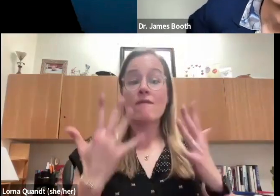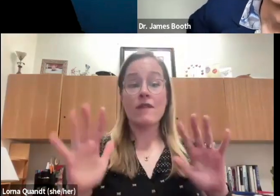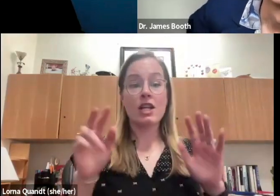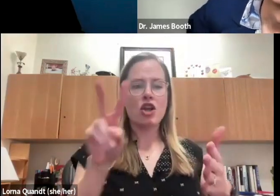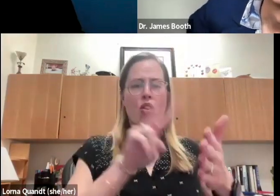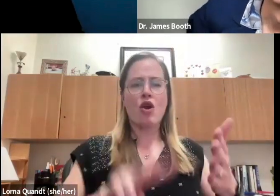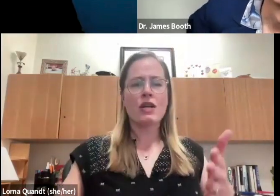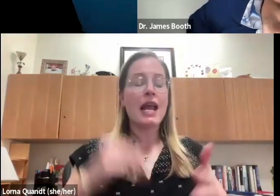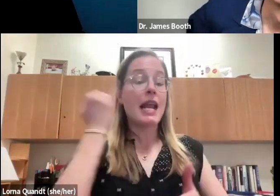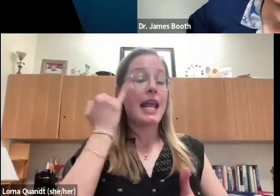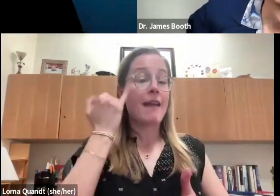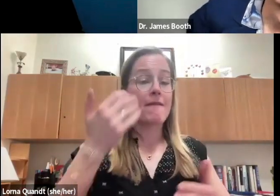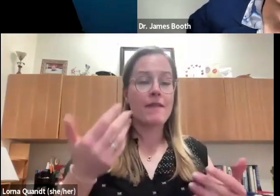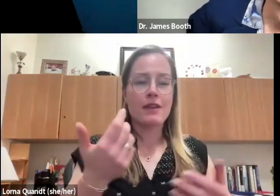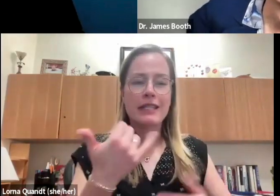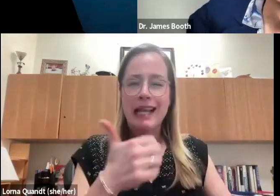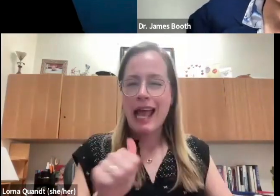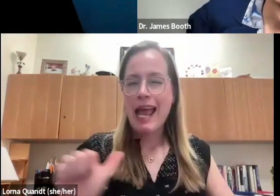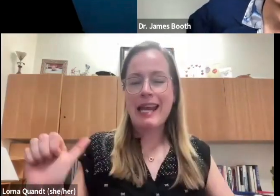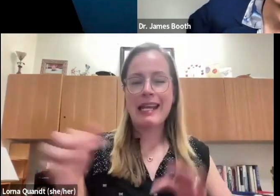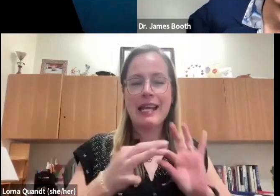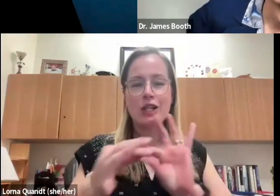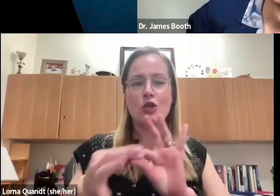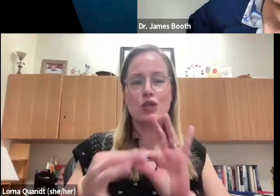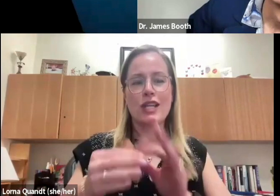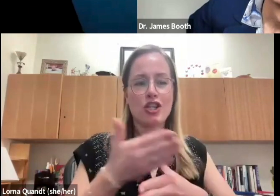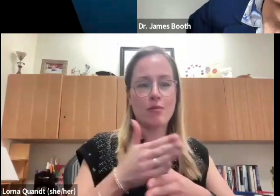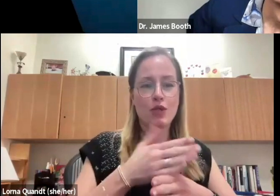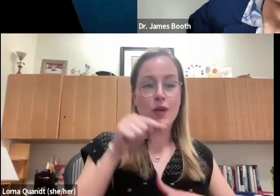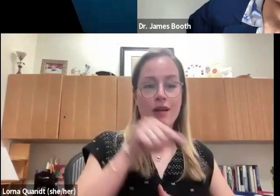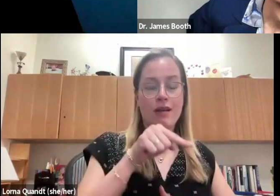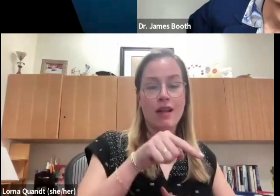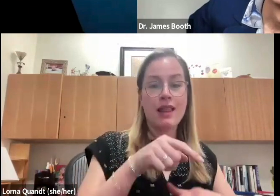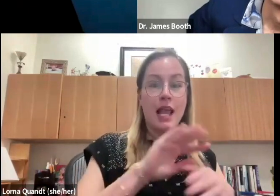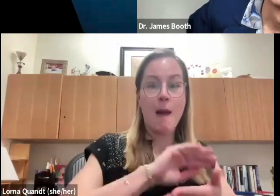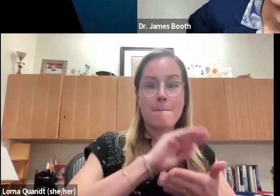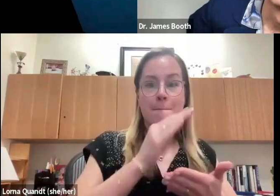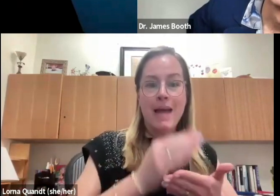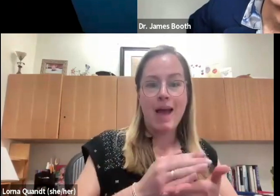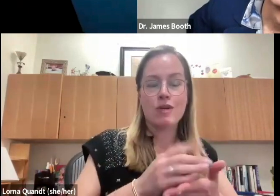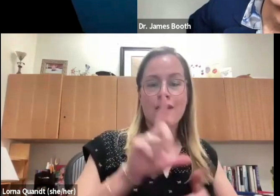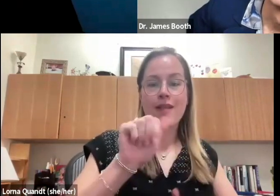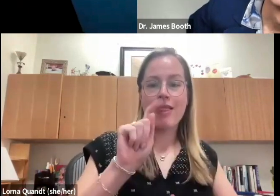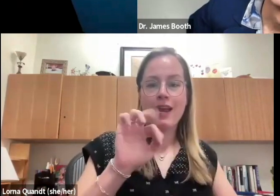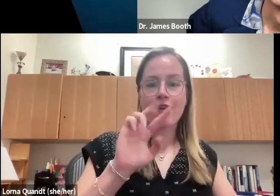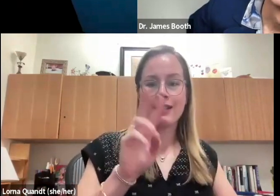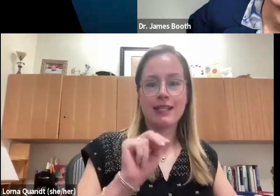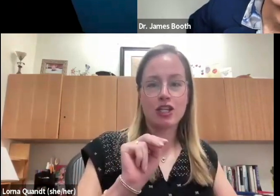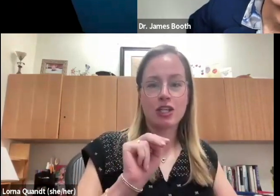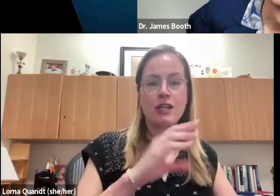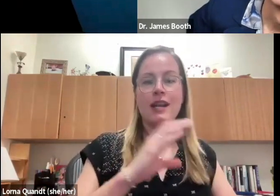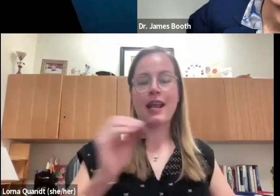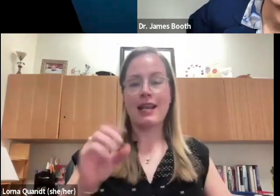This question asks, have you looked at whether there is any association between the degree of